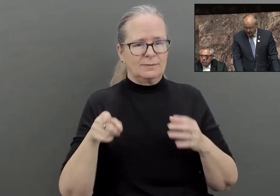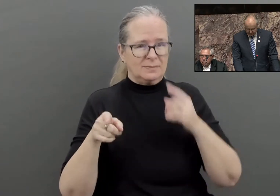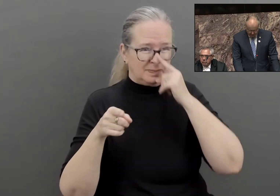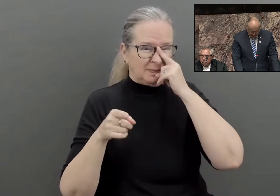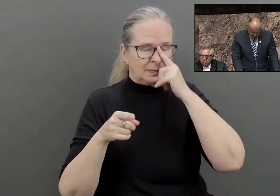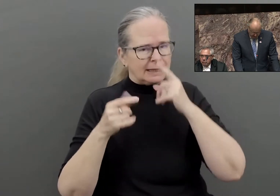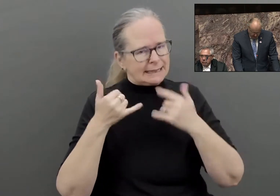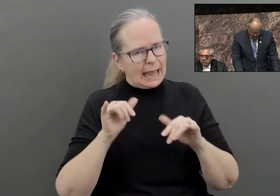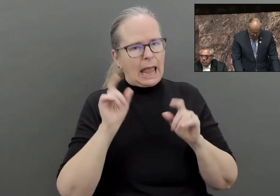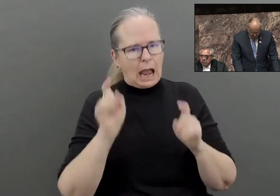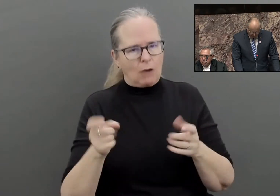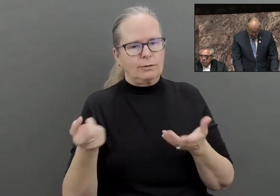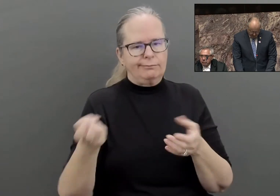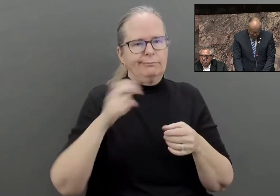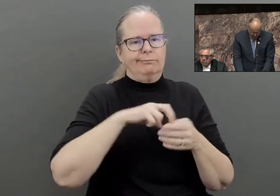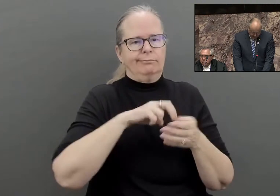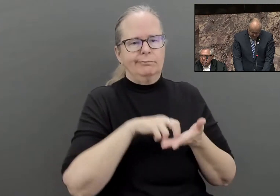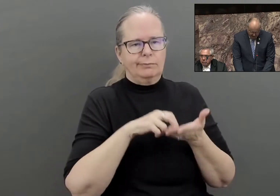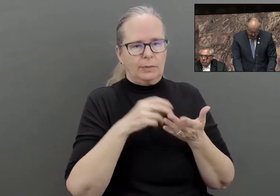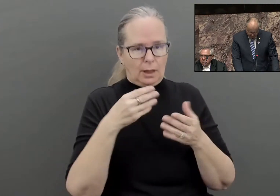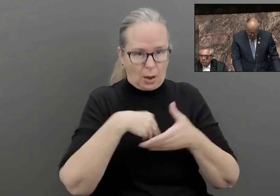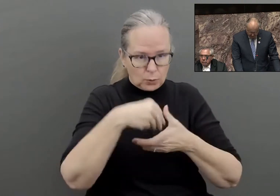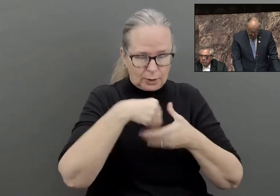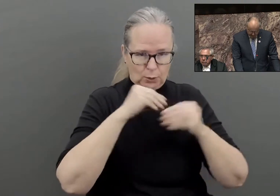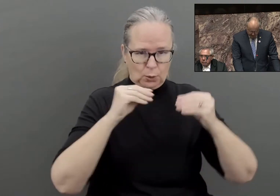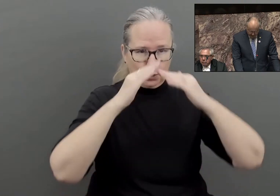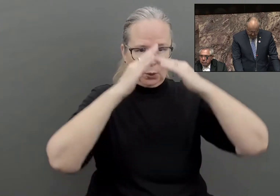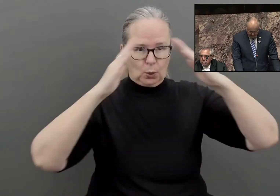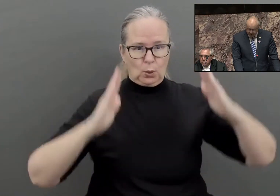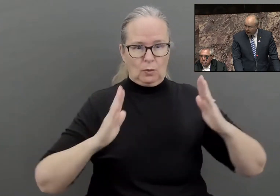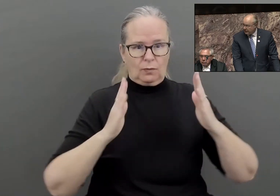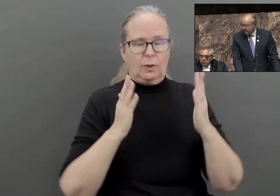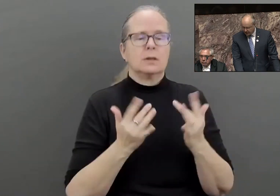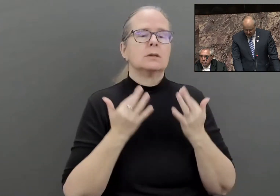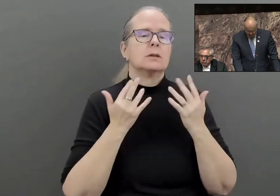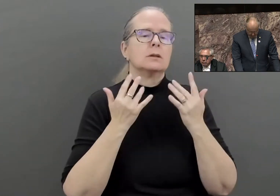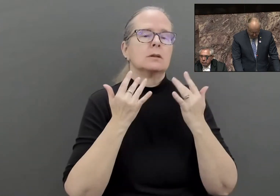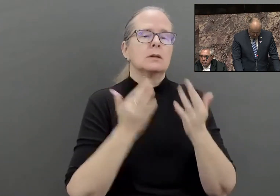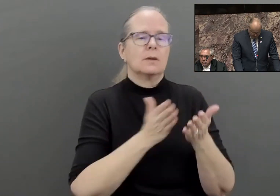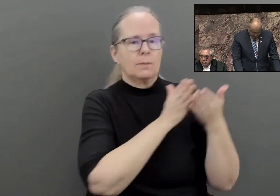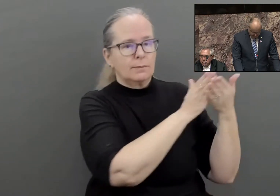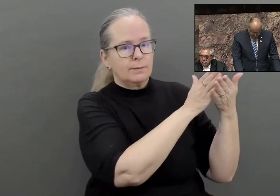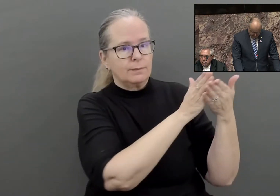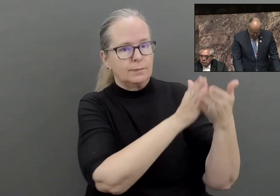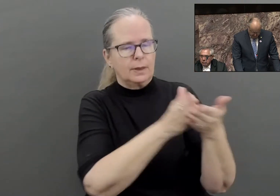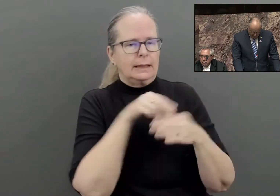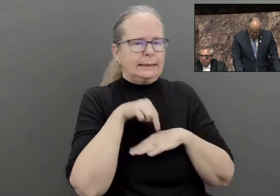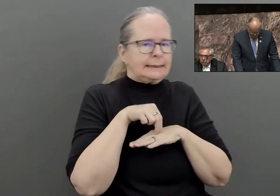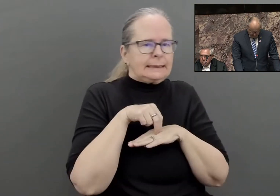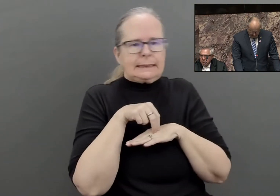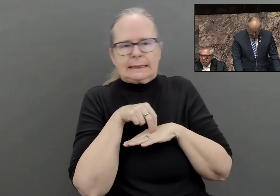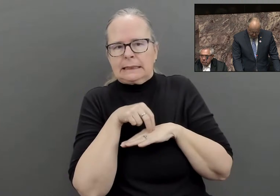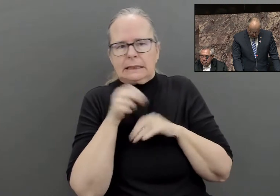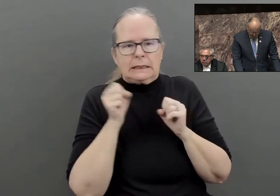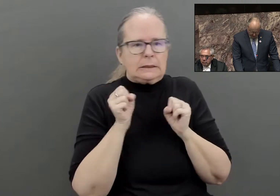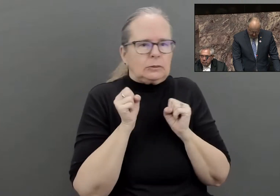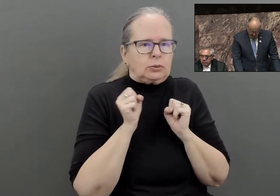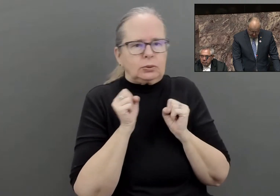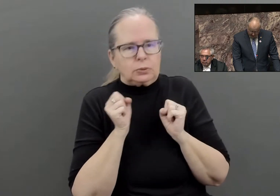still customers, have to wait for daily for buses that are late or not coming at all. The Surrey